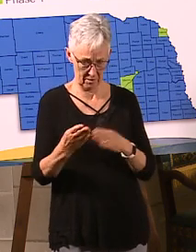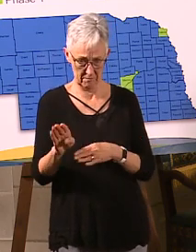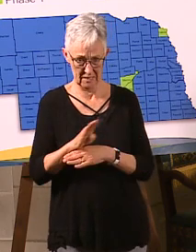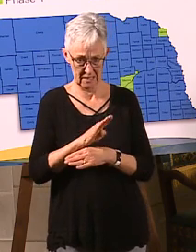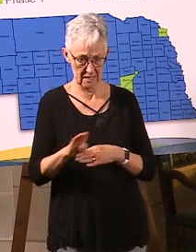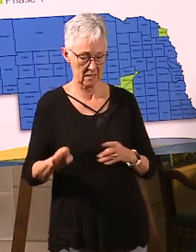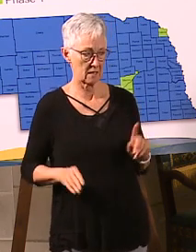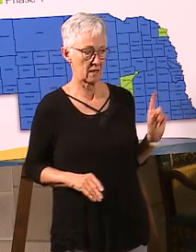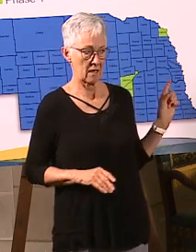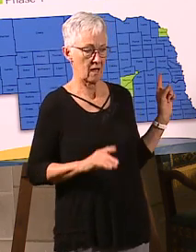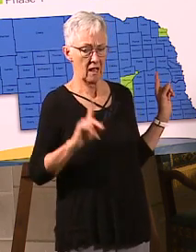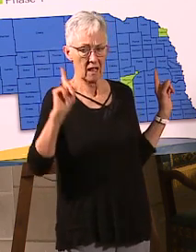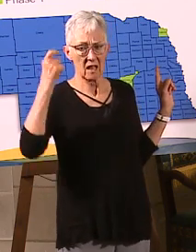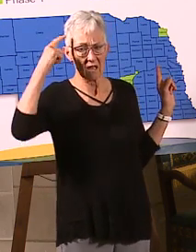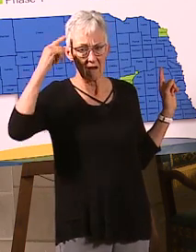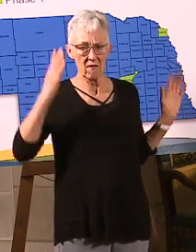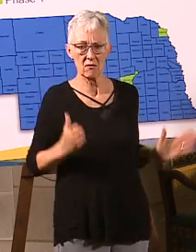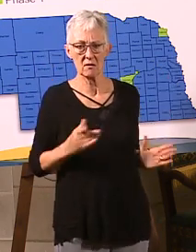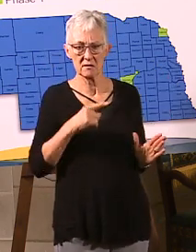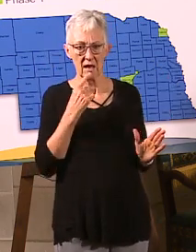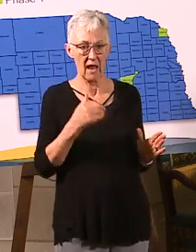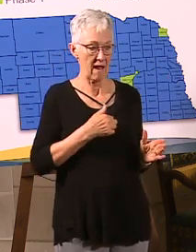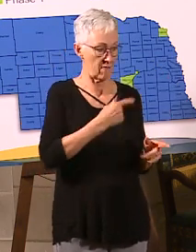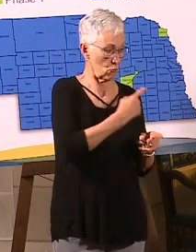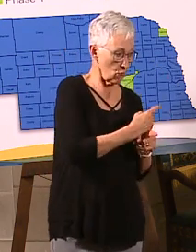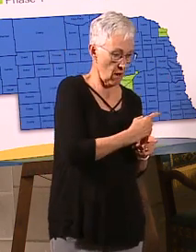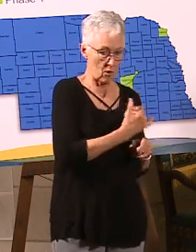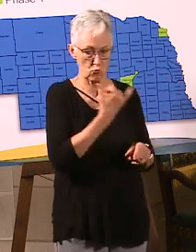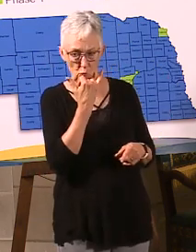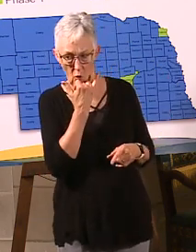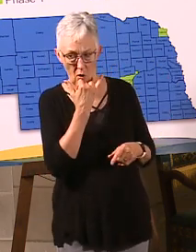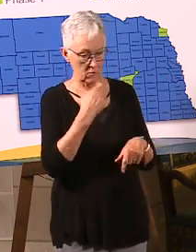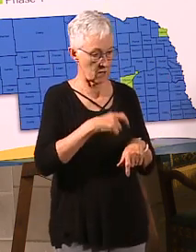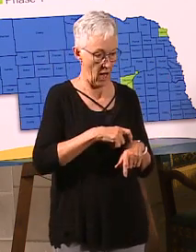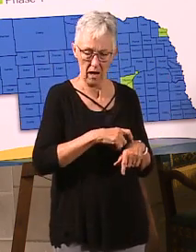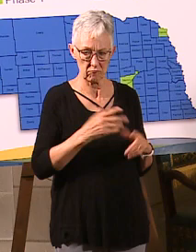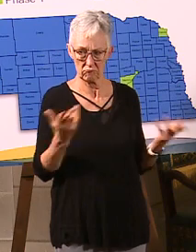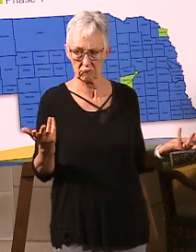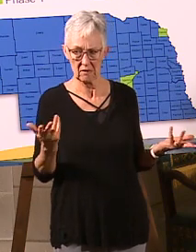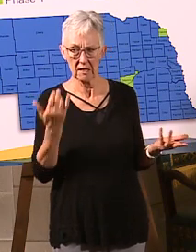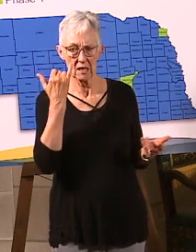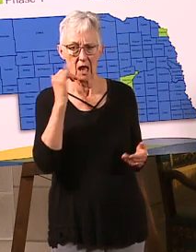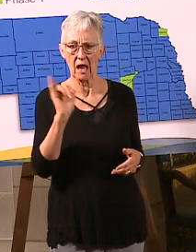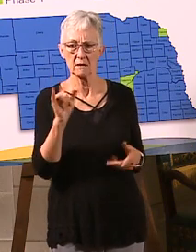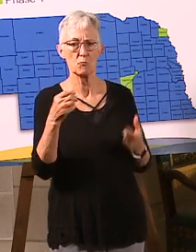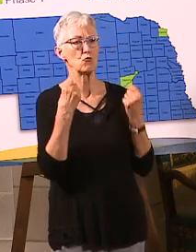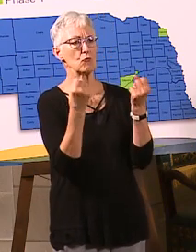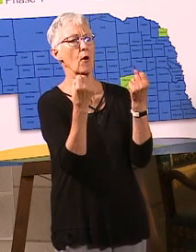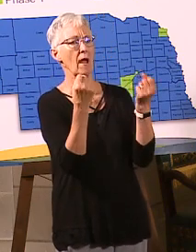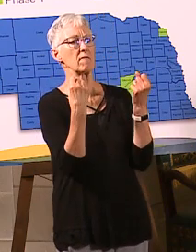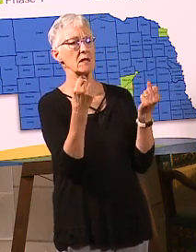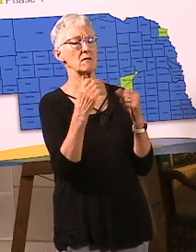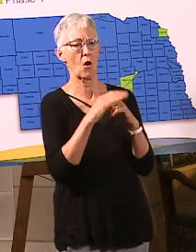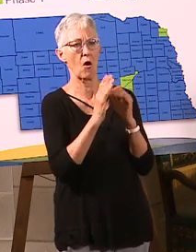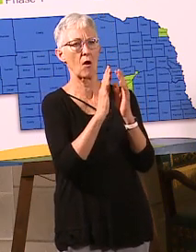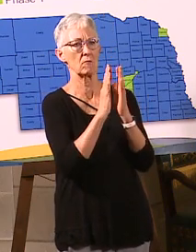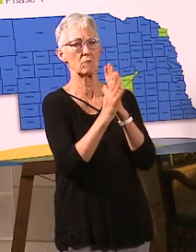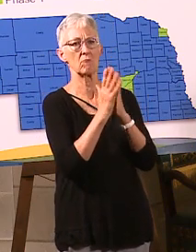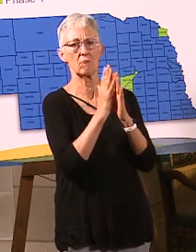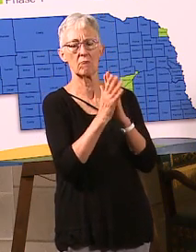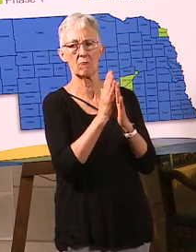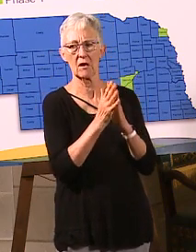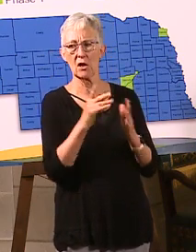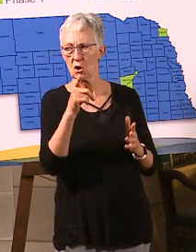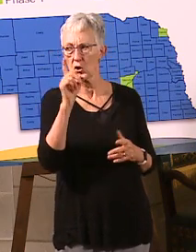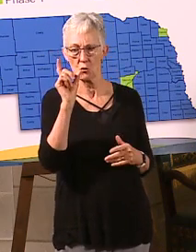any right or wrong time. It's the analogy he gives about driving down the interstate at 5 miles an hour. Sooner or later, you're going to have to lift